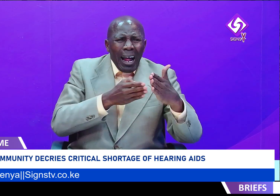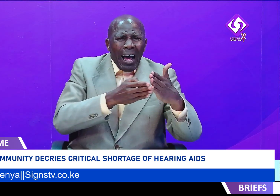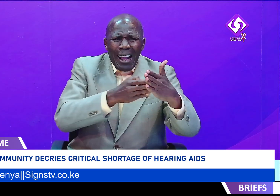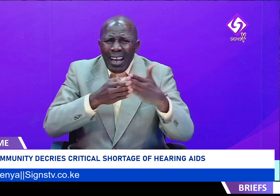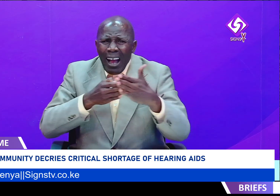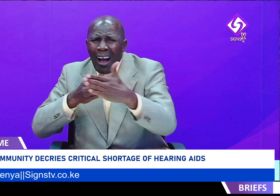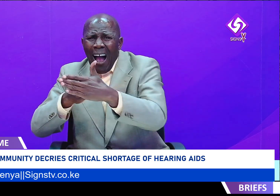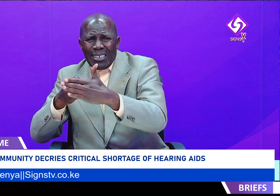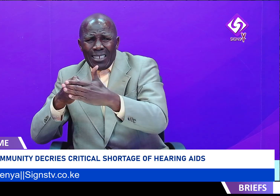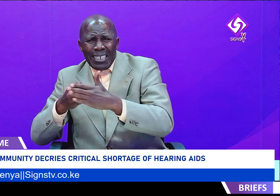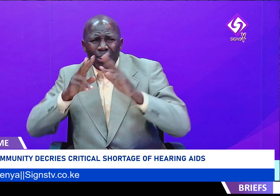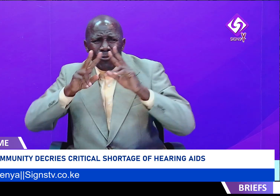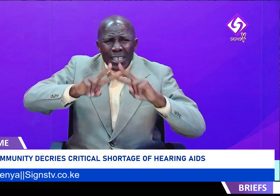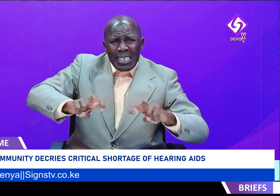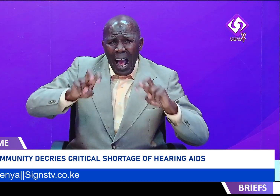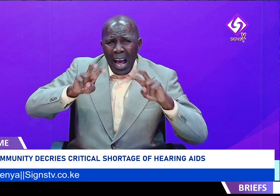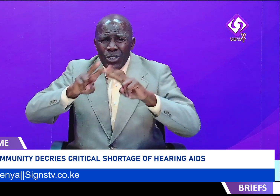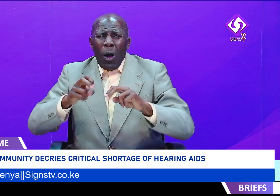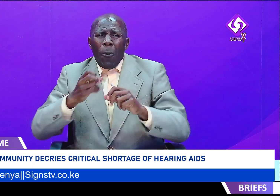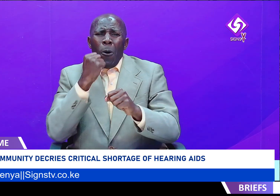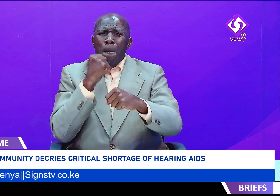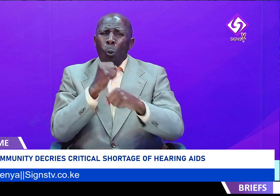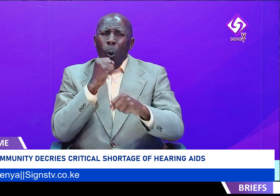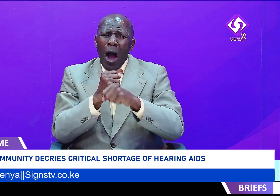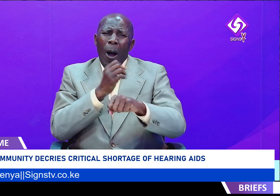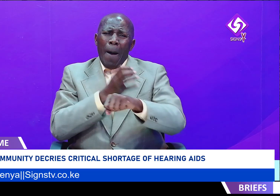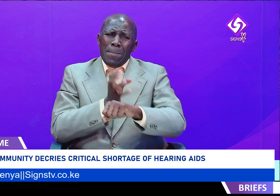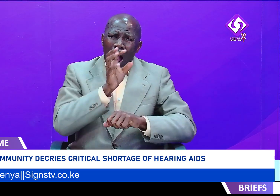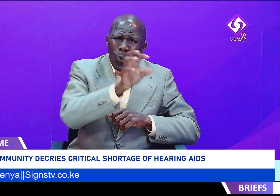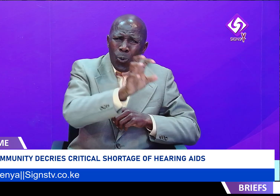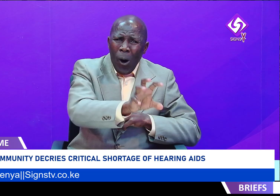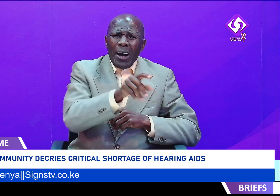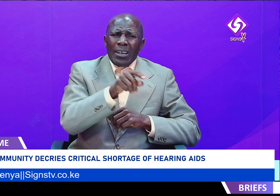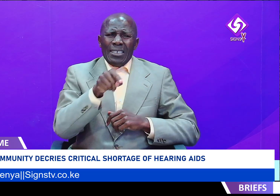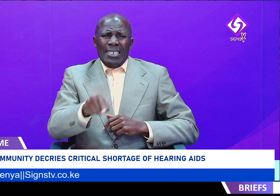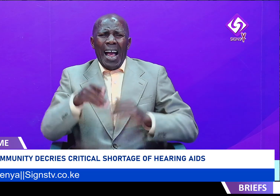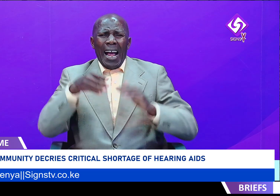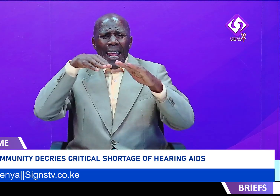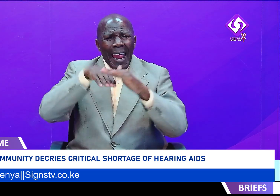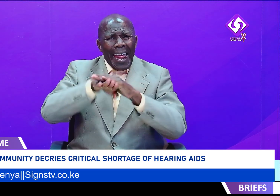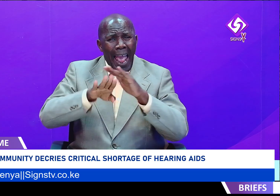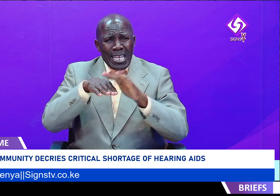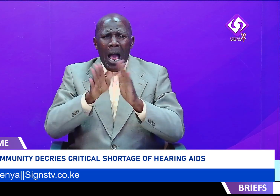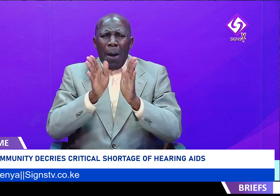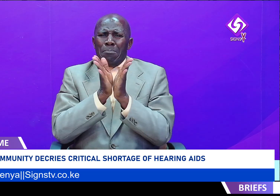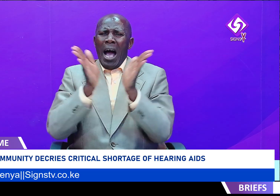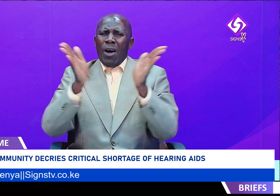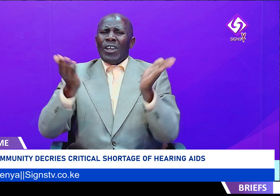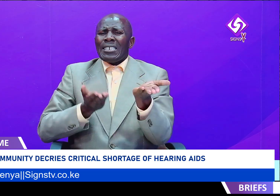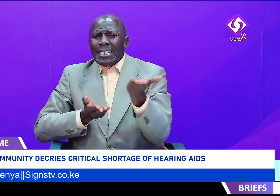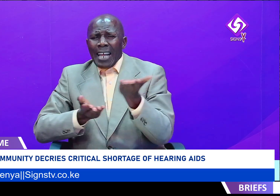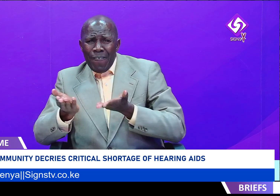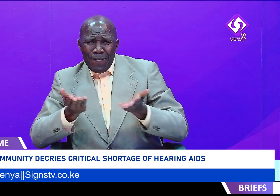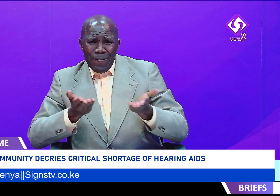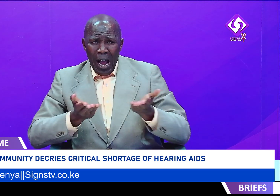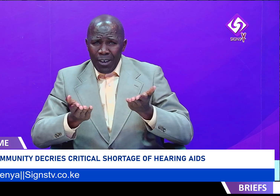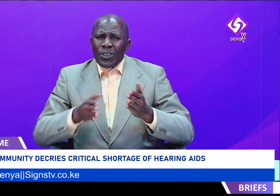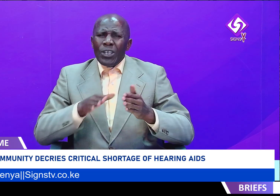to launch a targeted initiative to supply the devices and